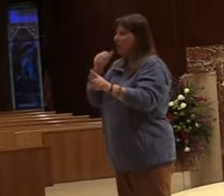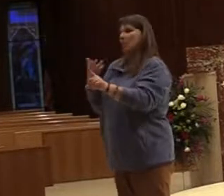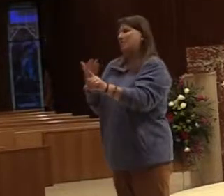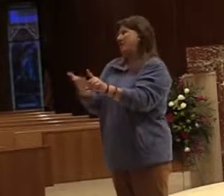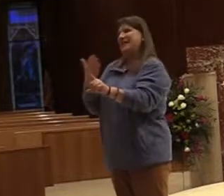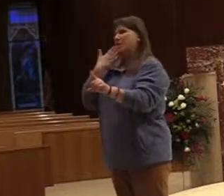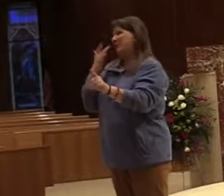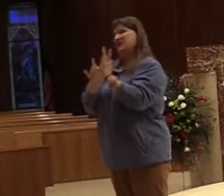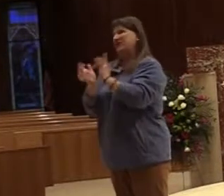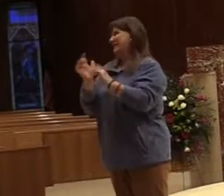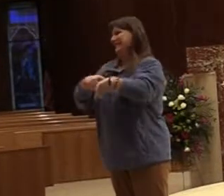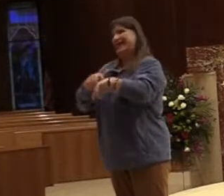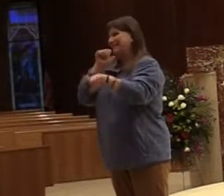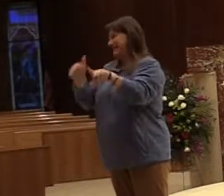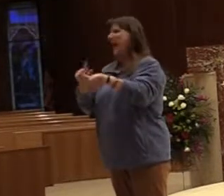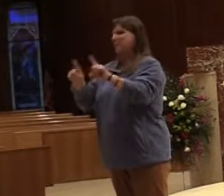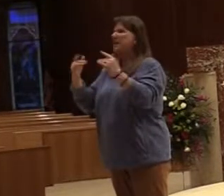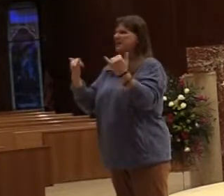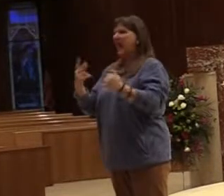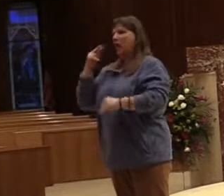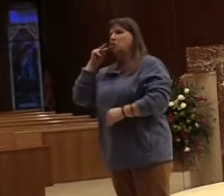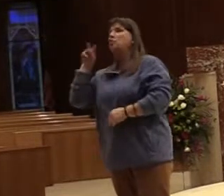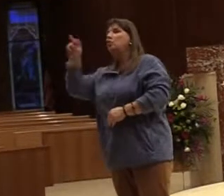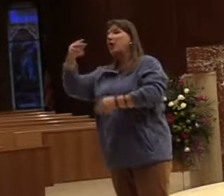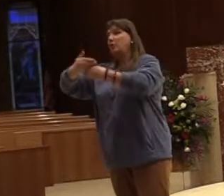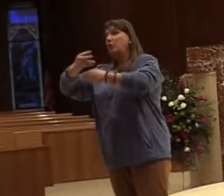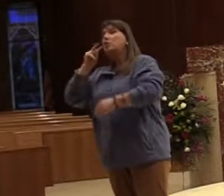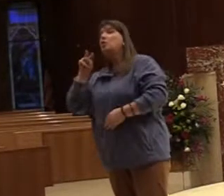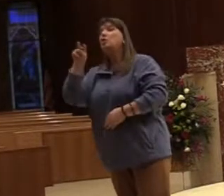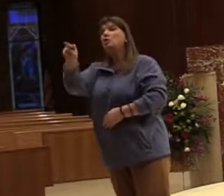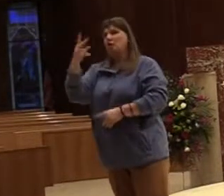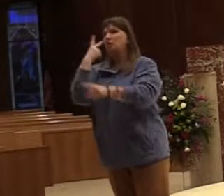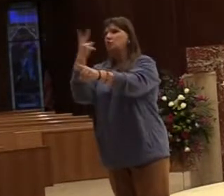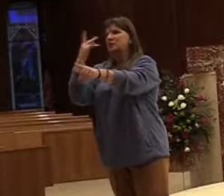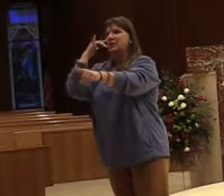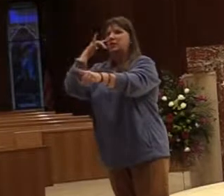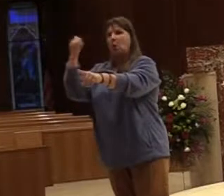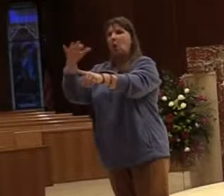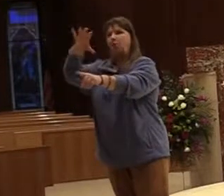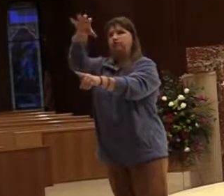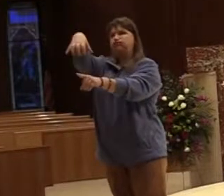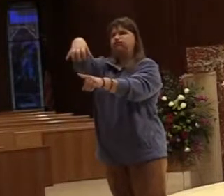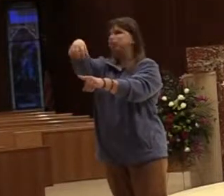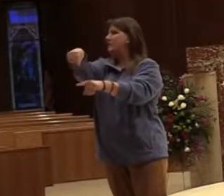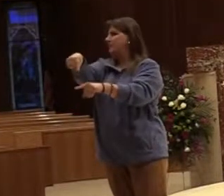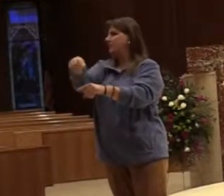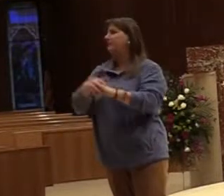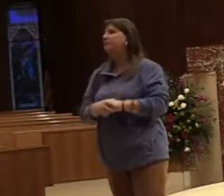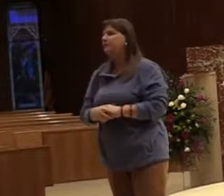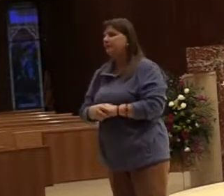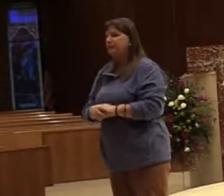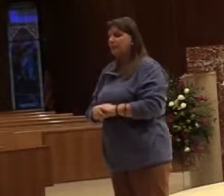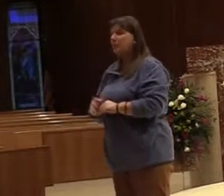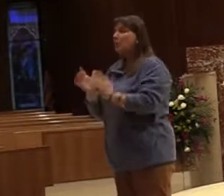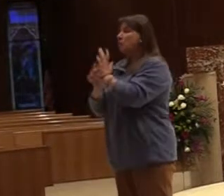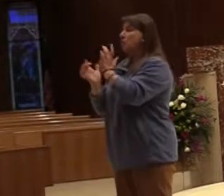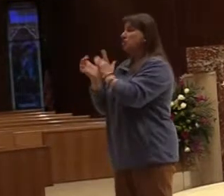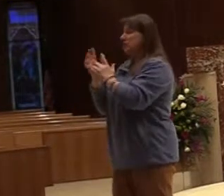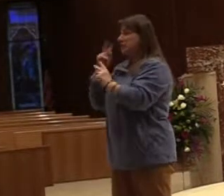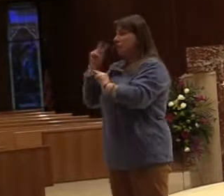Town Jerusalem at this place. For when Jesus drew near the city, he saw the city and wept over it,